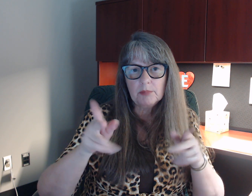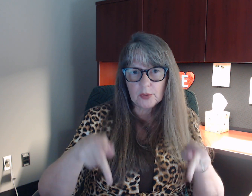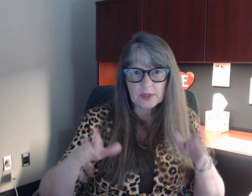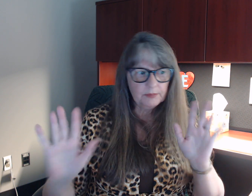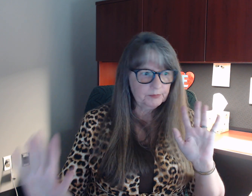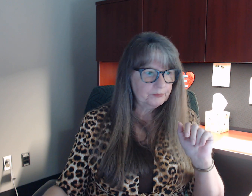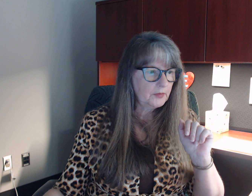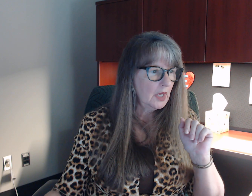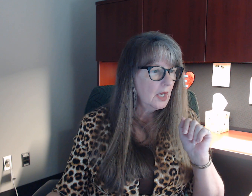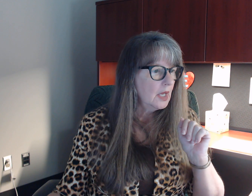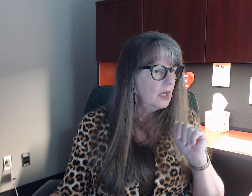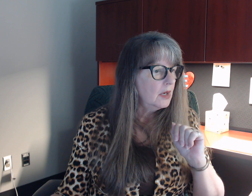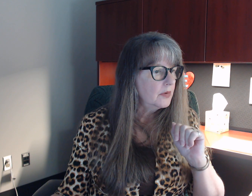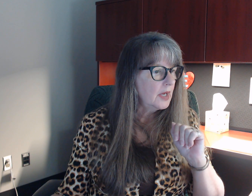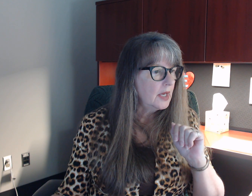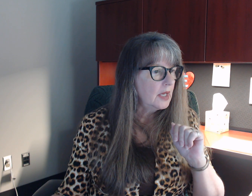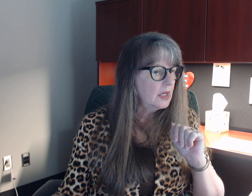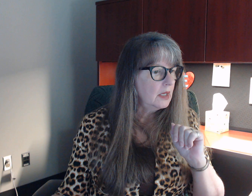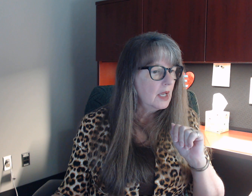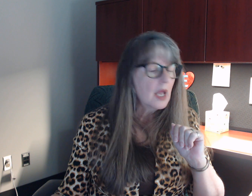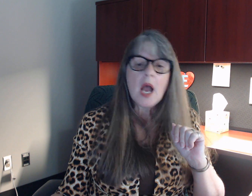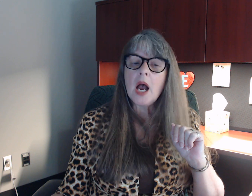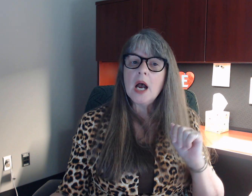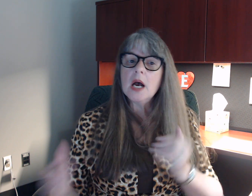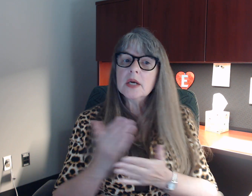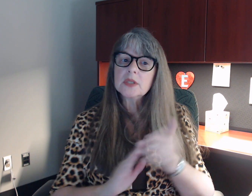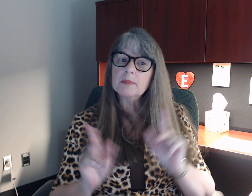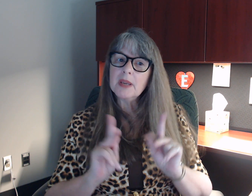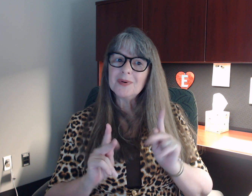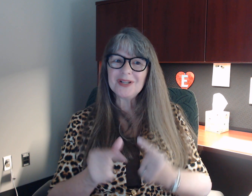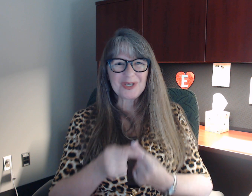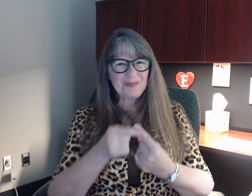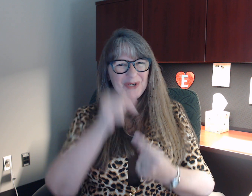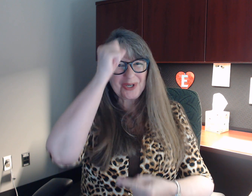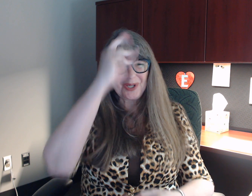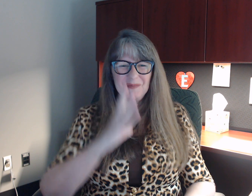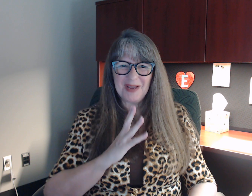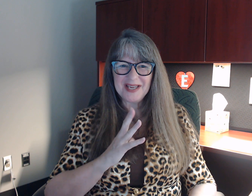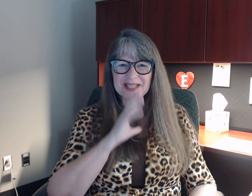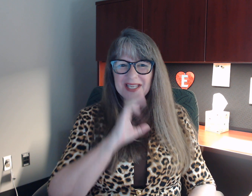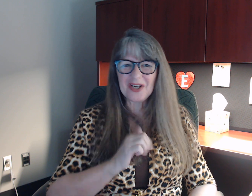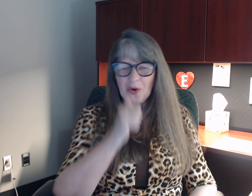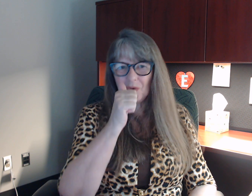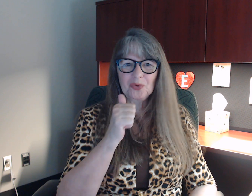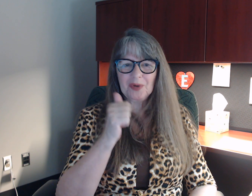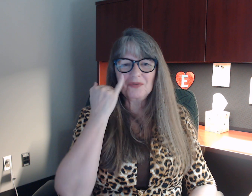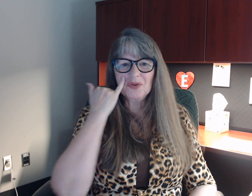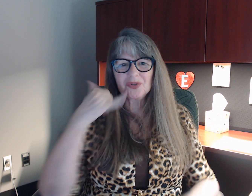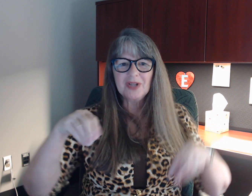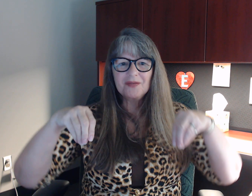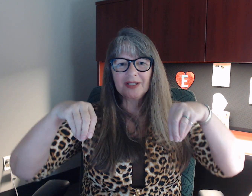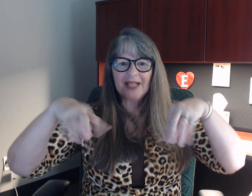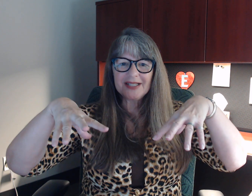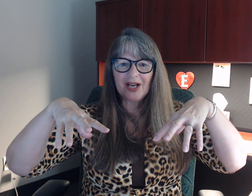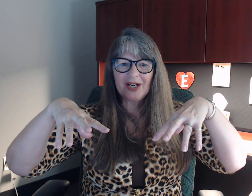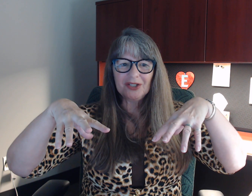person. Okay. Some people, especially men, as they get older, if you still have the lights on and you're